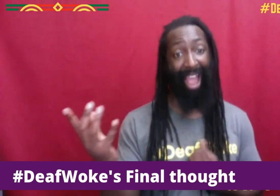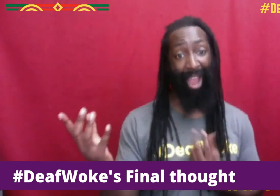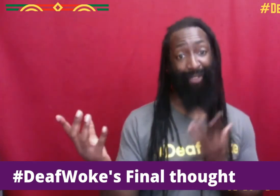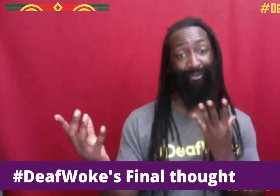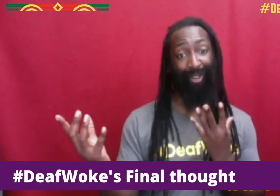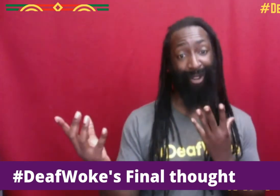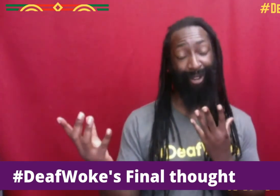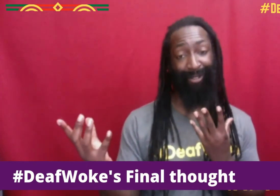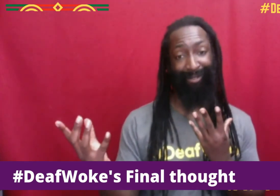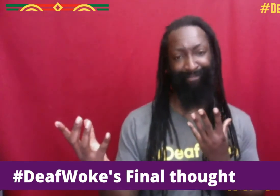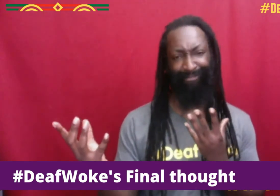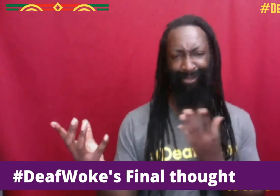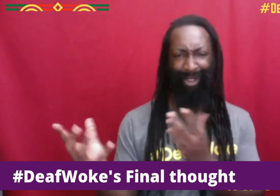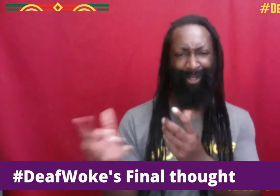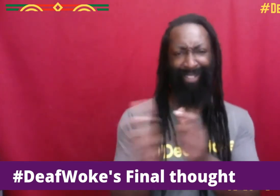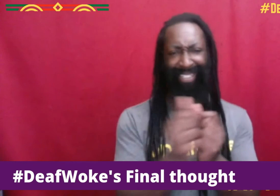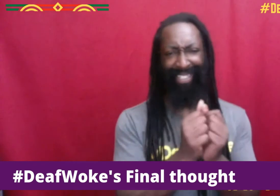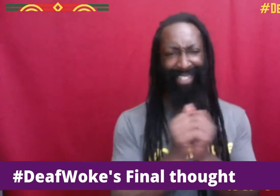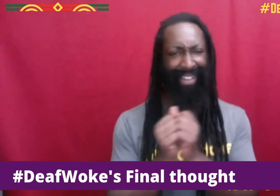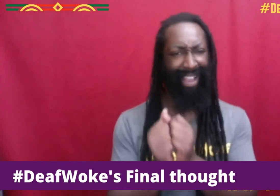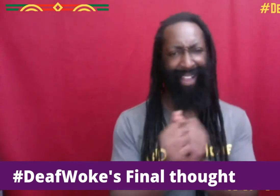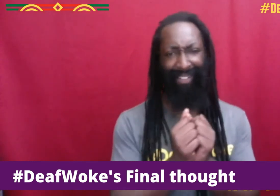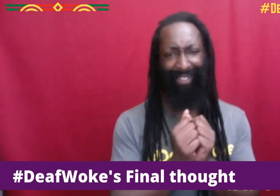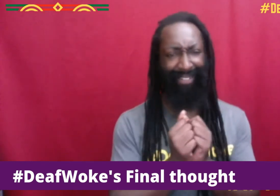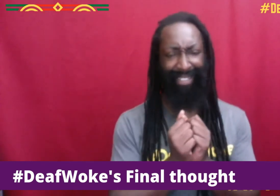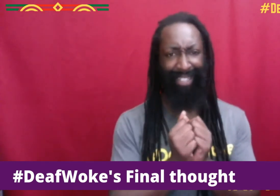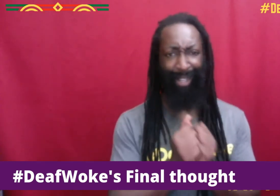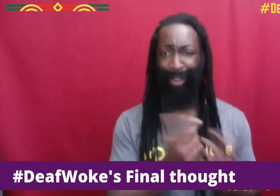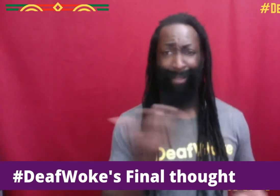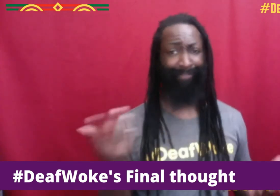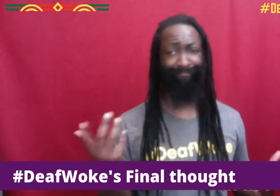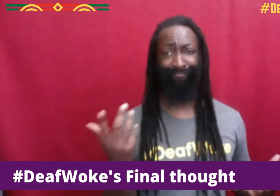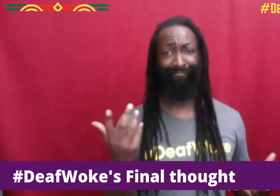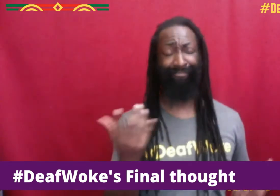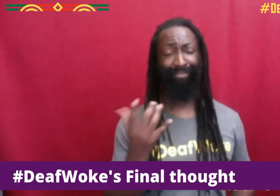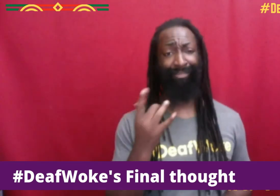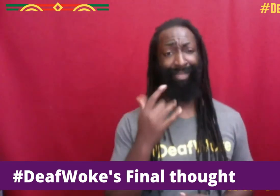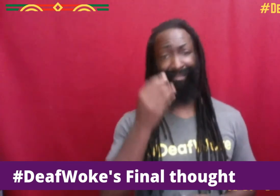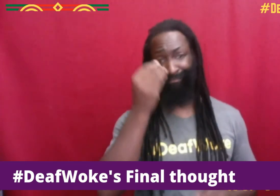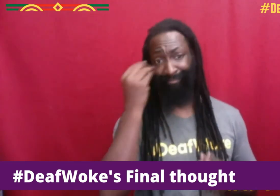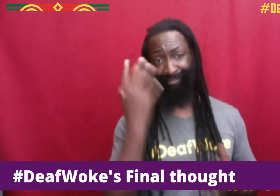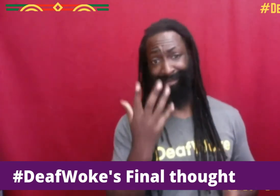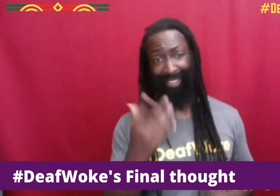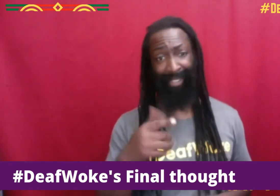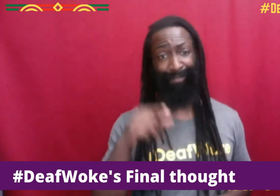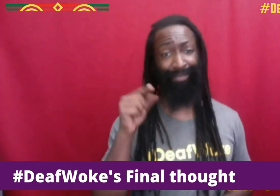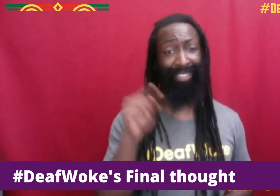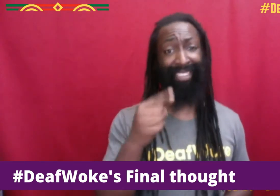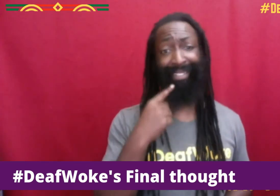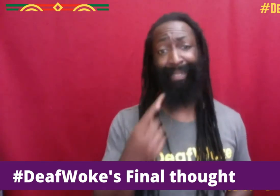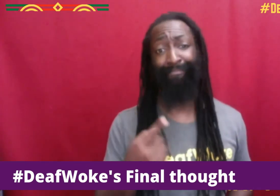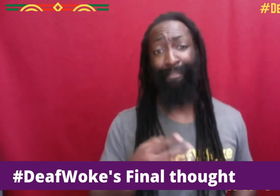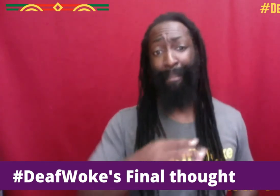If you grow, then I grow, and we grow together.